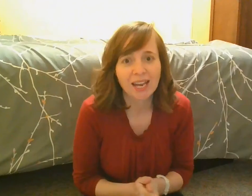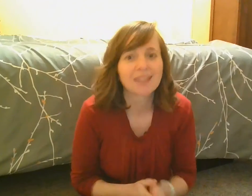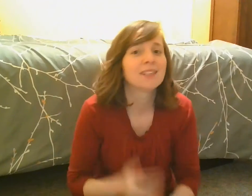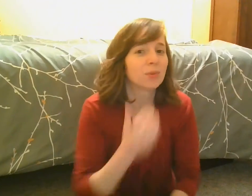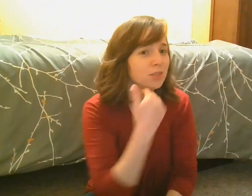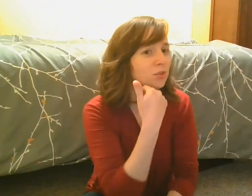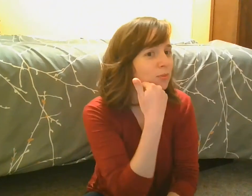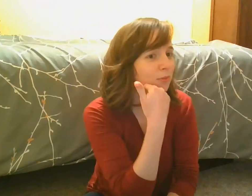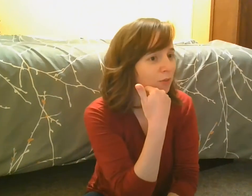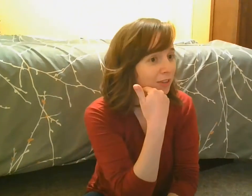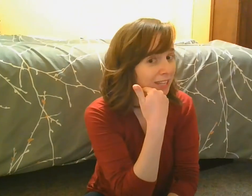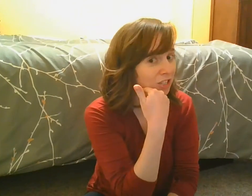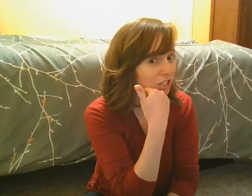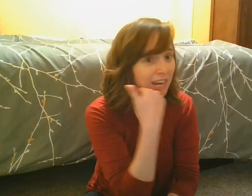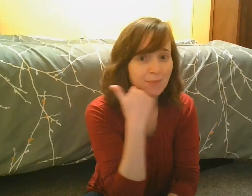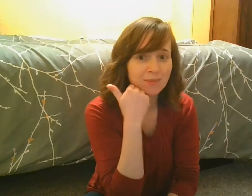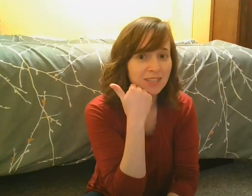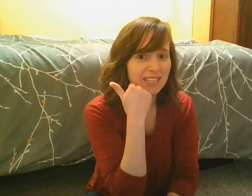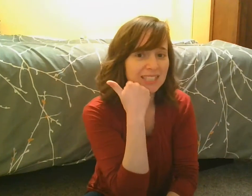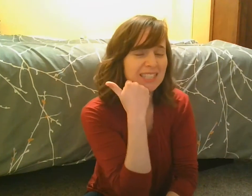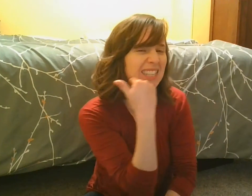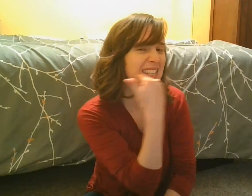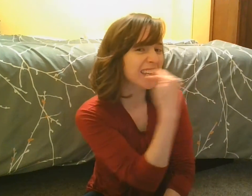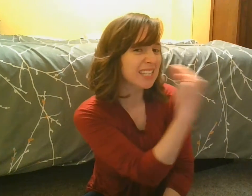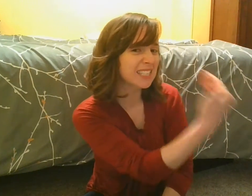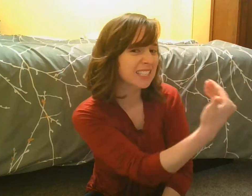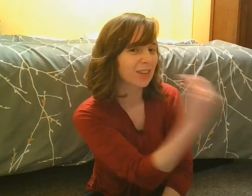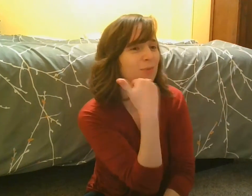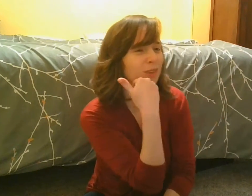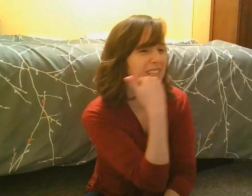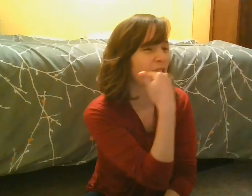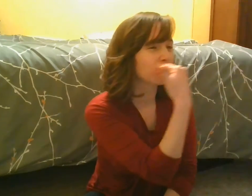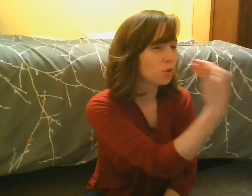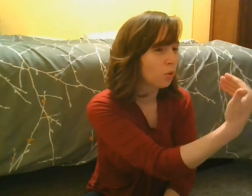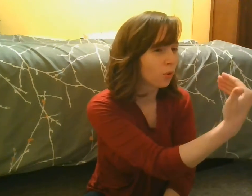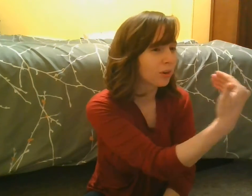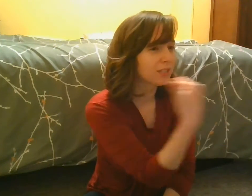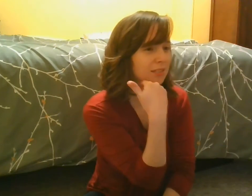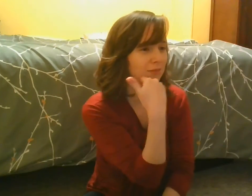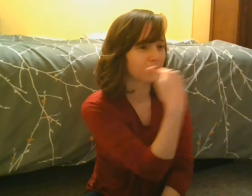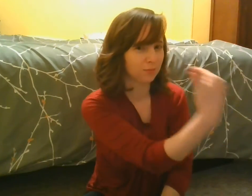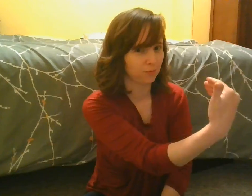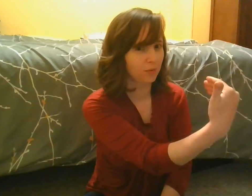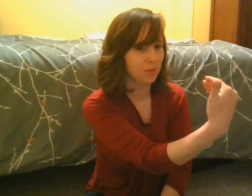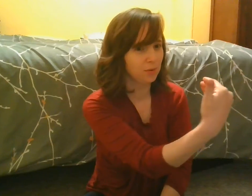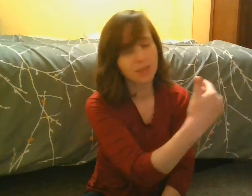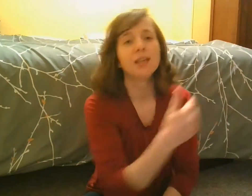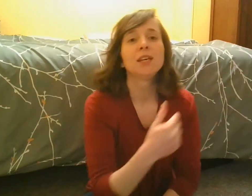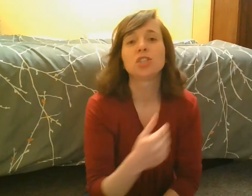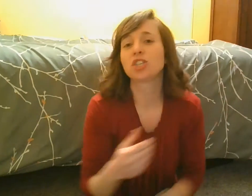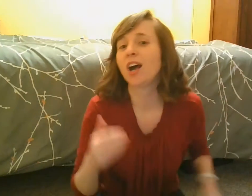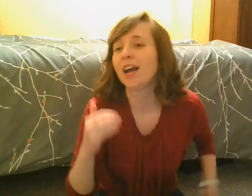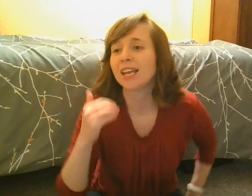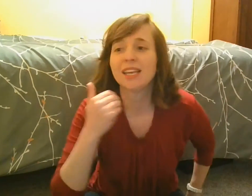Shy. Now I told you before that shame is this kind of where it's out towards from you. Shy